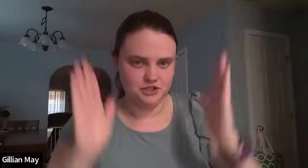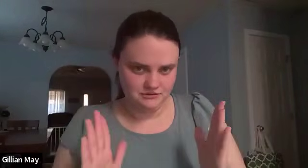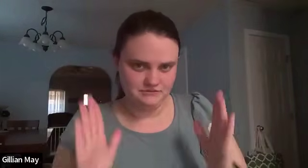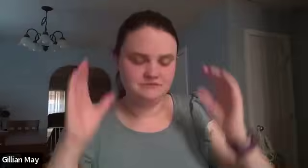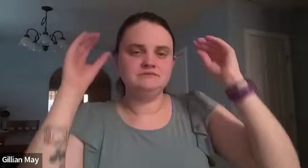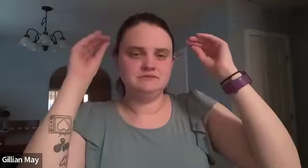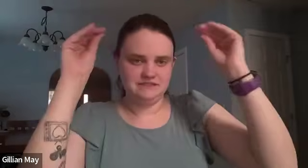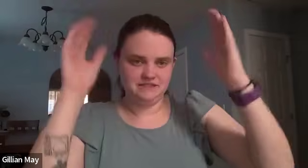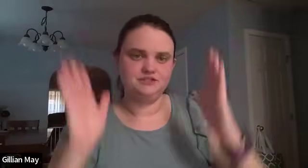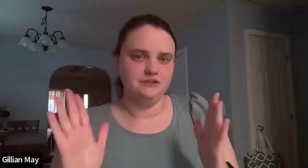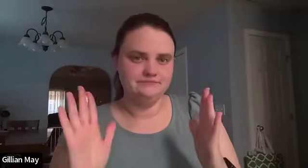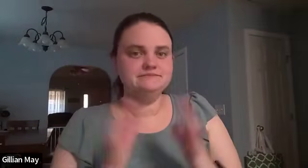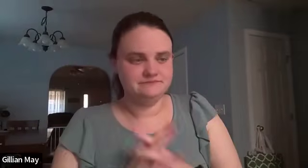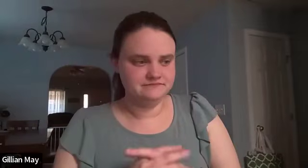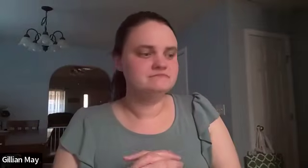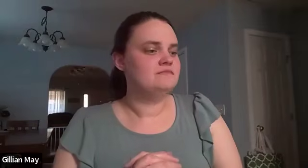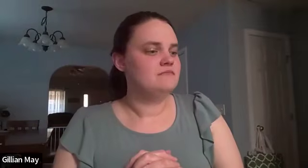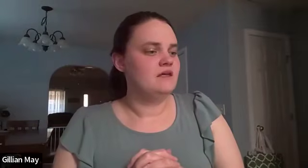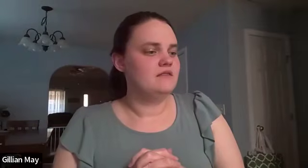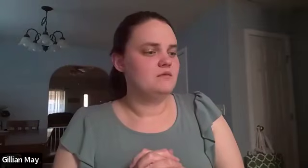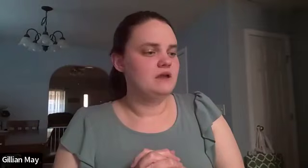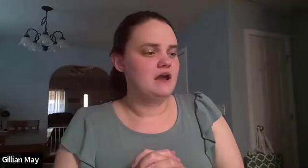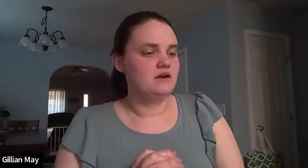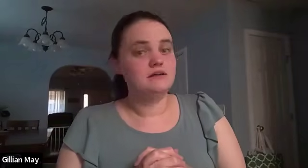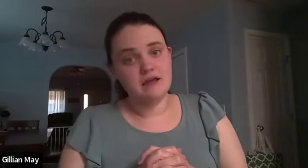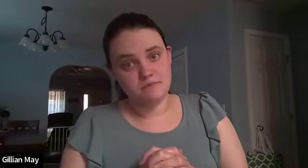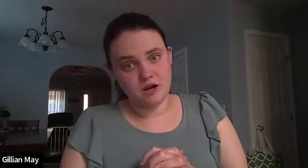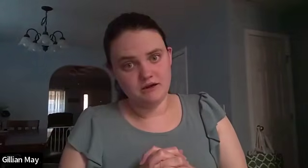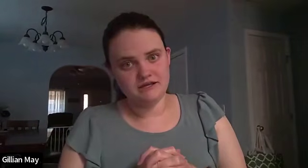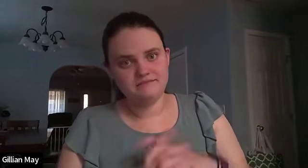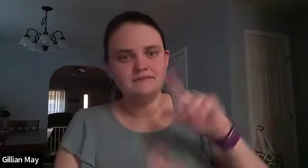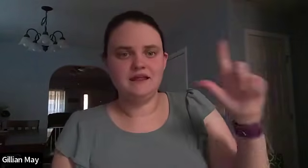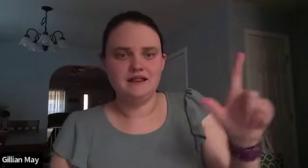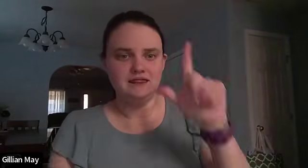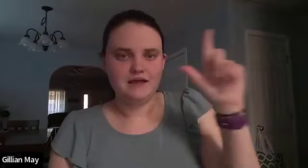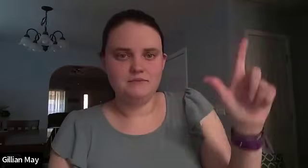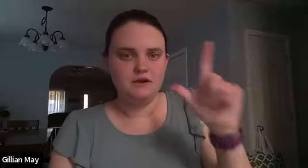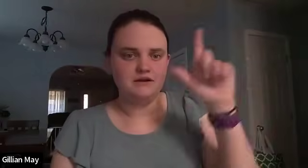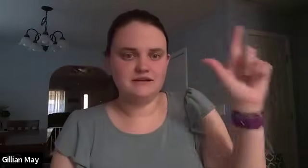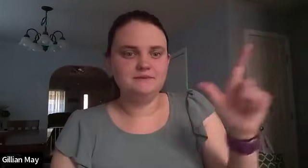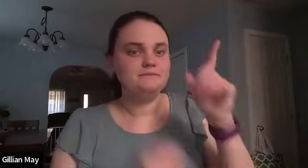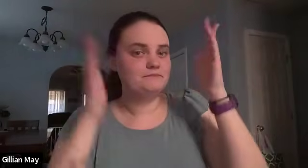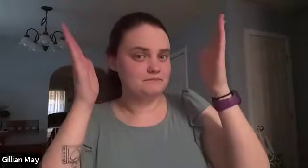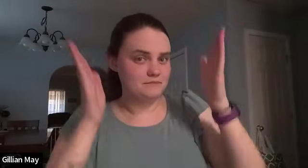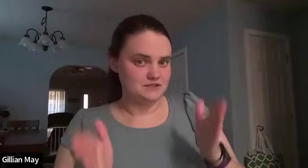teacher, teacher. Then we had our librarian, library,